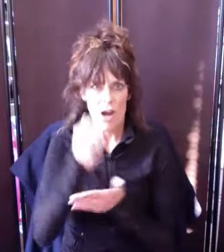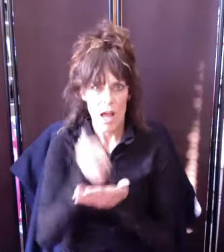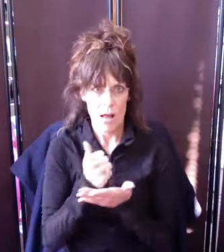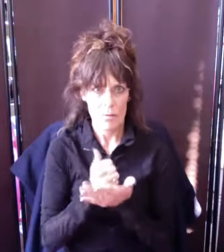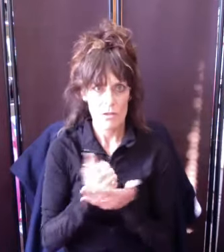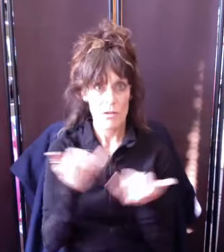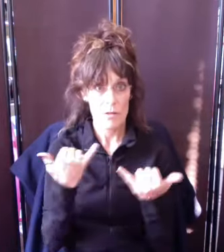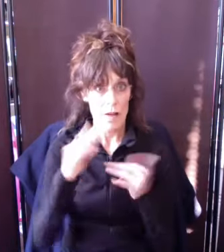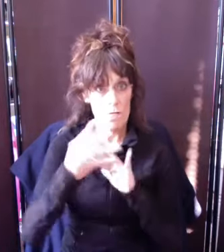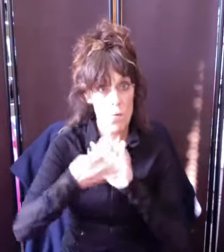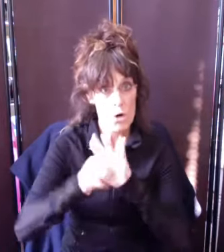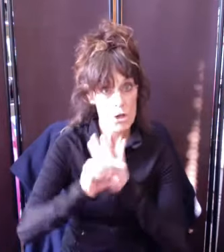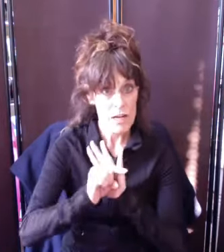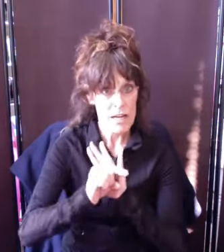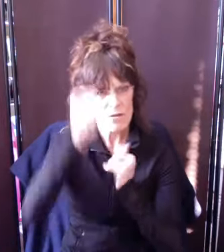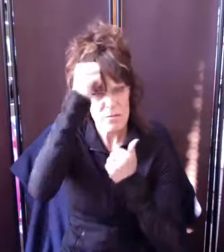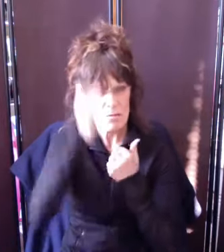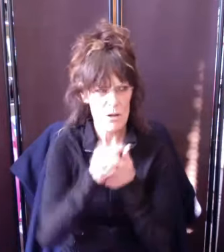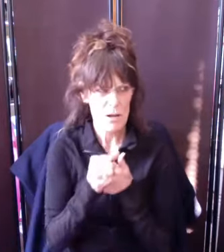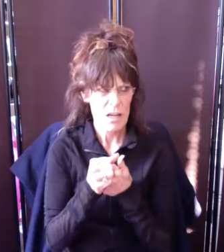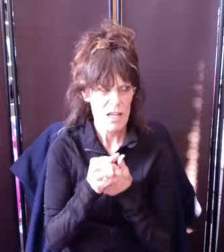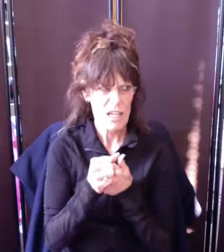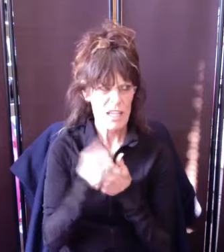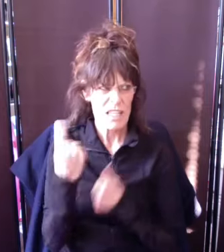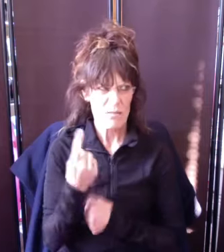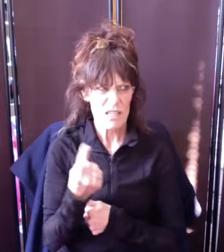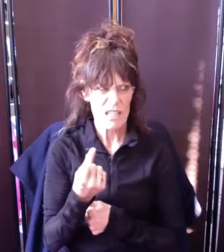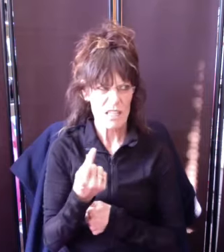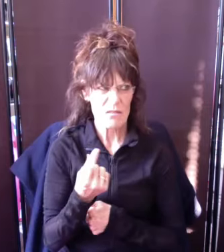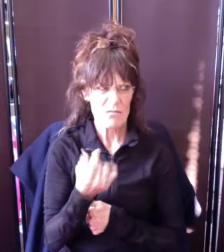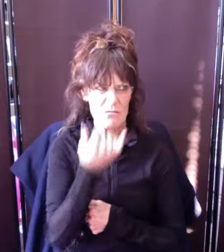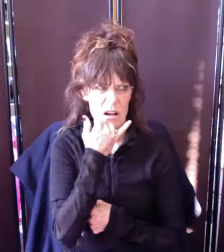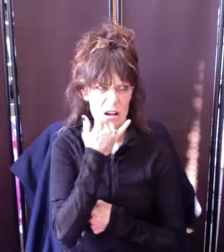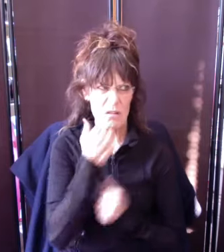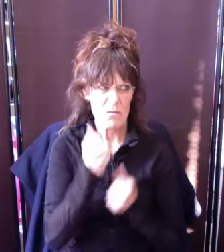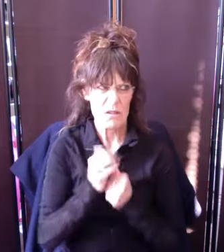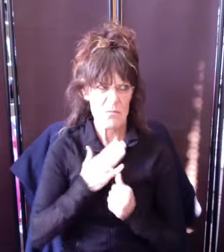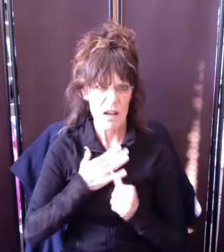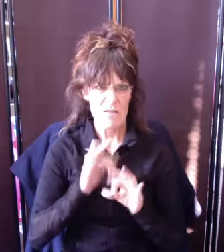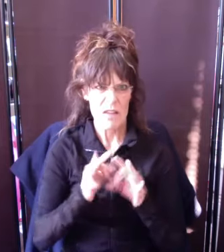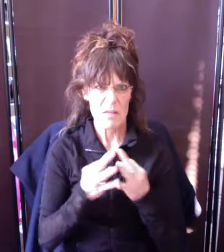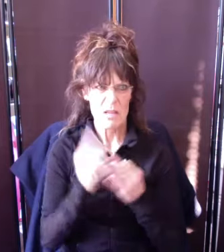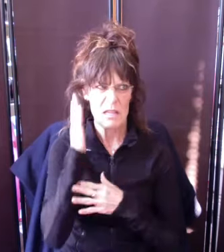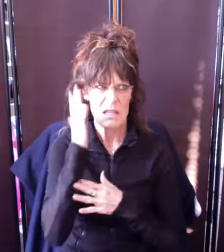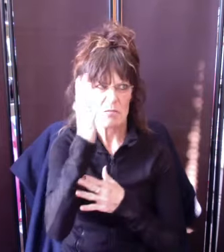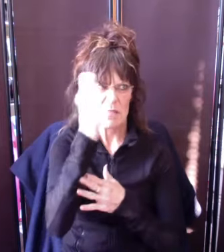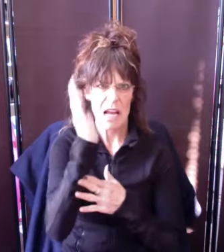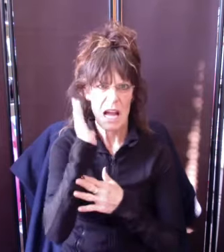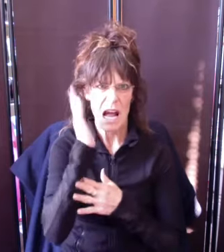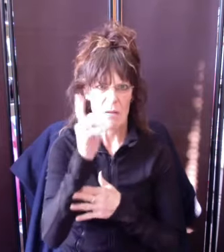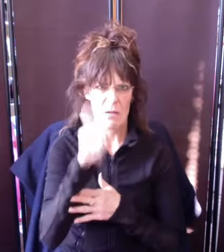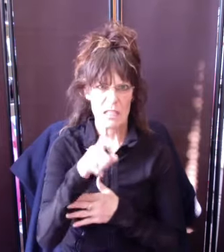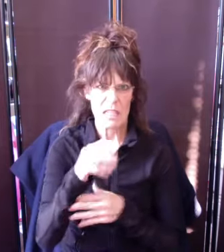grade, I remember thinking that something was really, really different and wrong about my family and that someday I was going to have to fix it. No Al-Anon issues there,